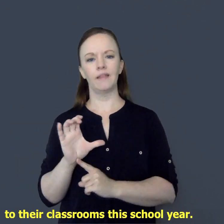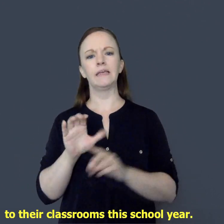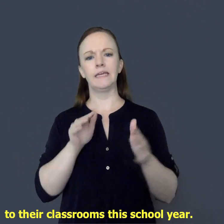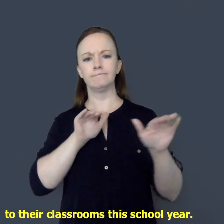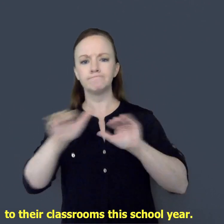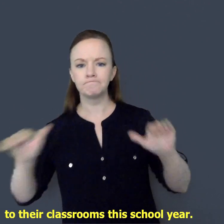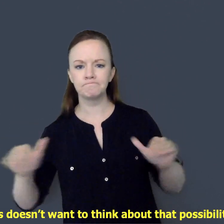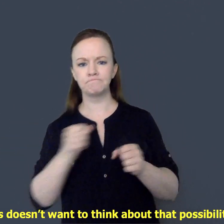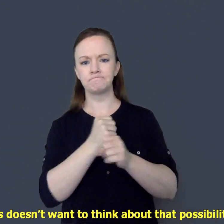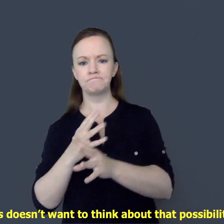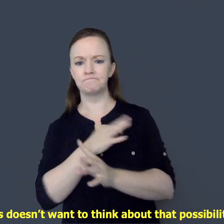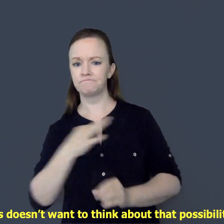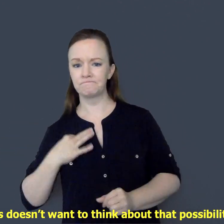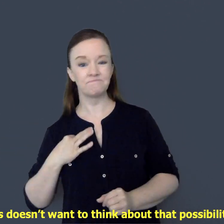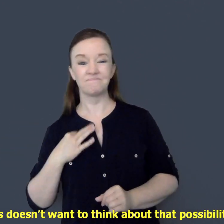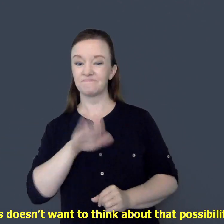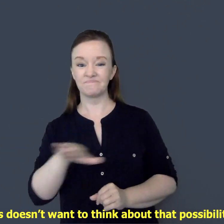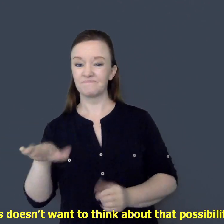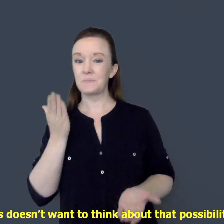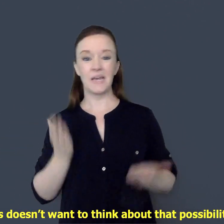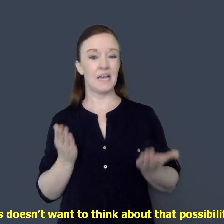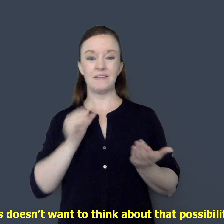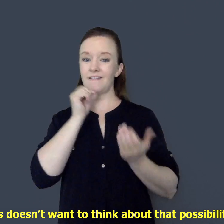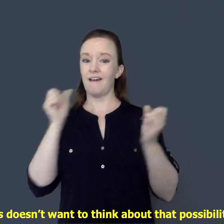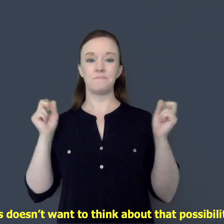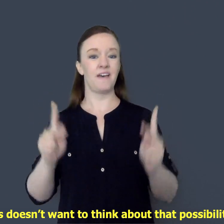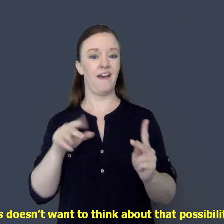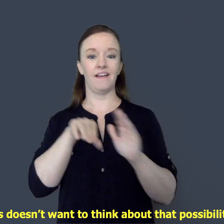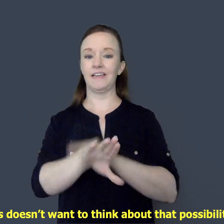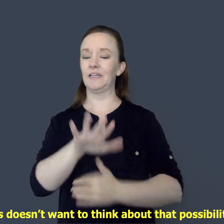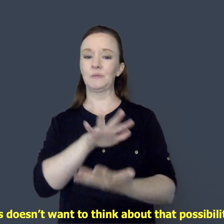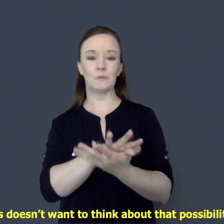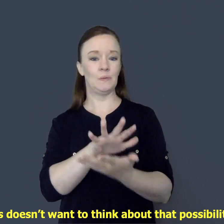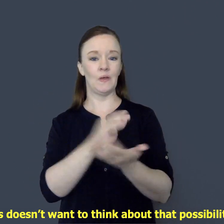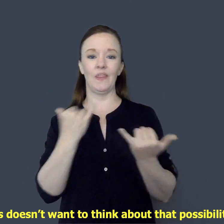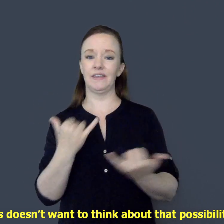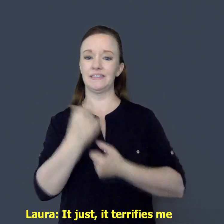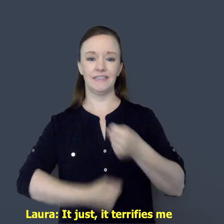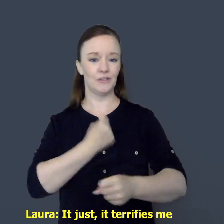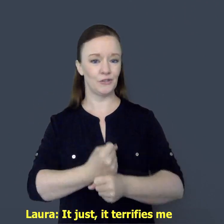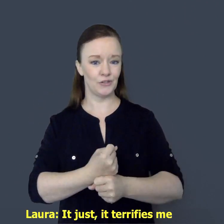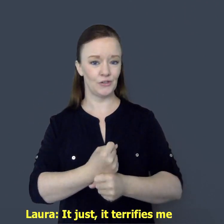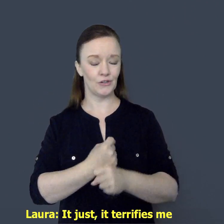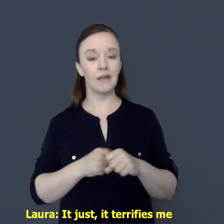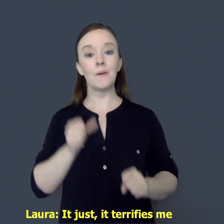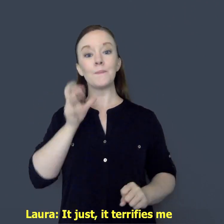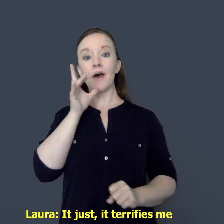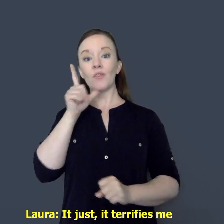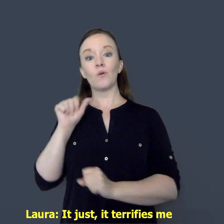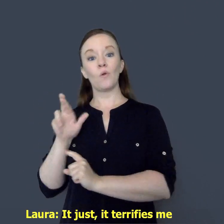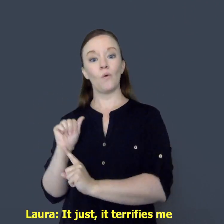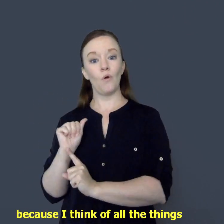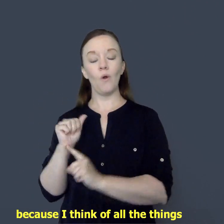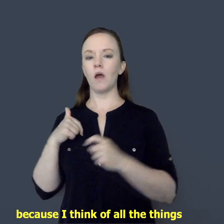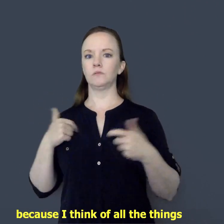school year. Morales doesn't want to think about that possibility. It just, it terrifies me because I think of